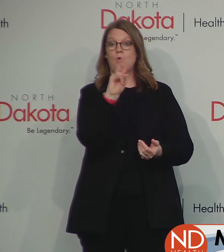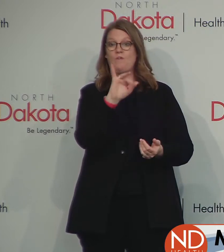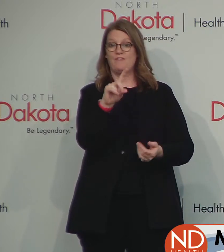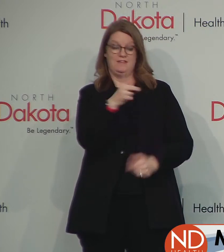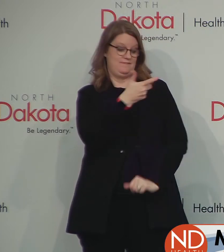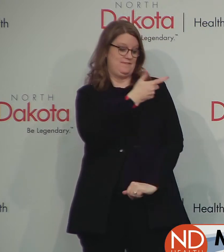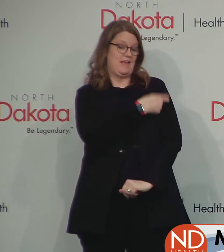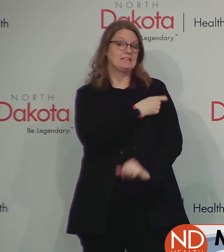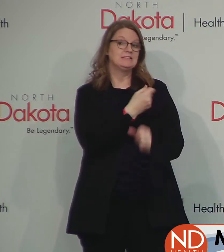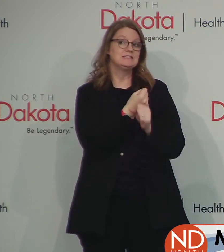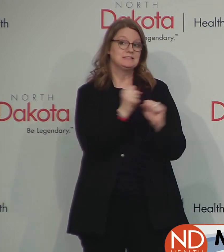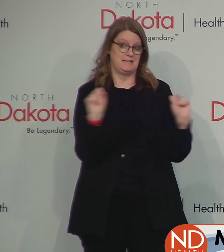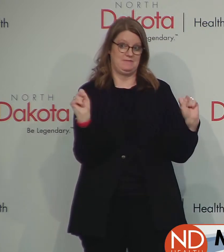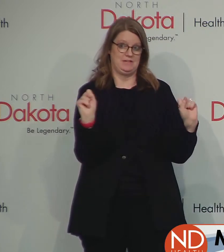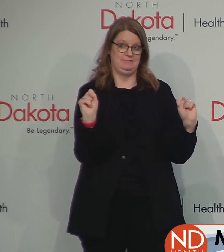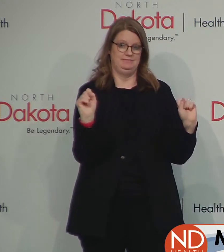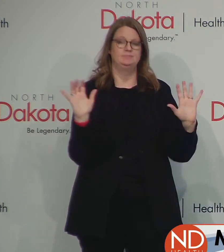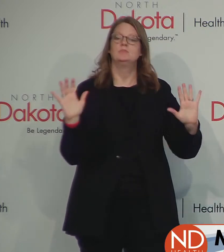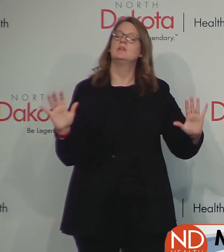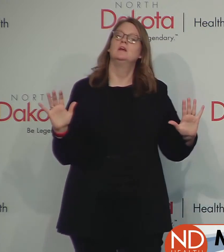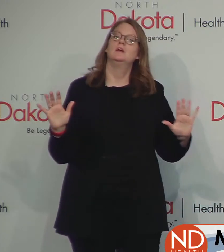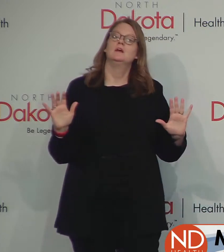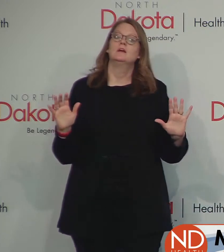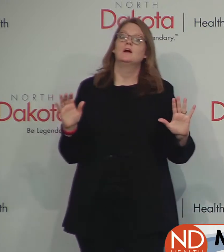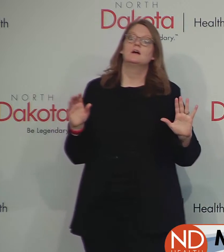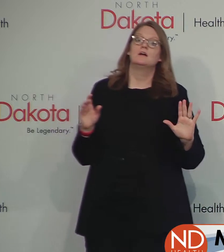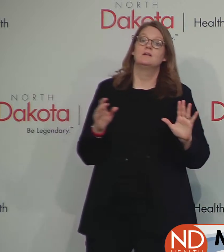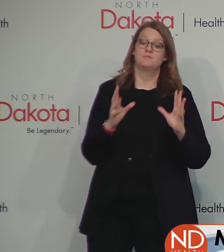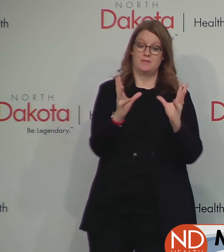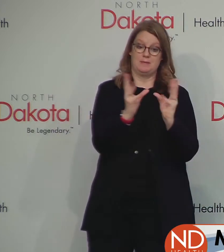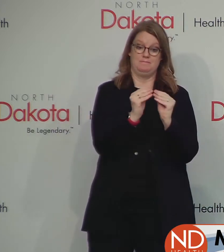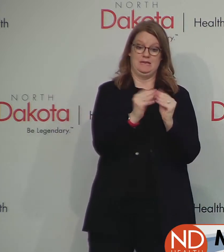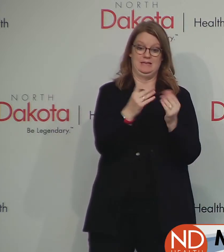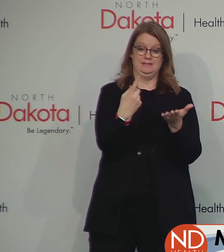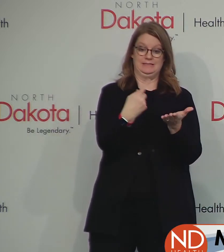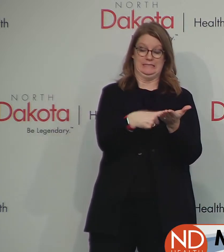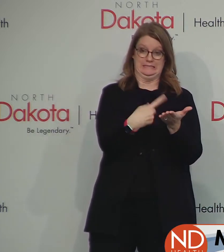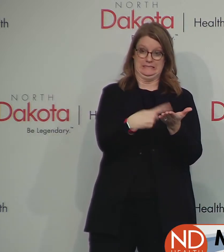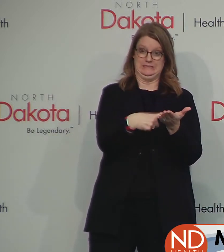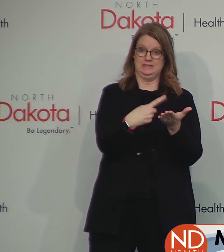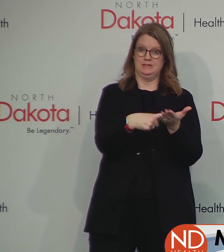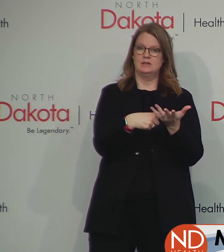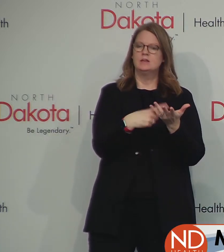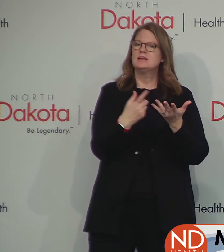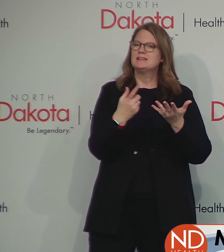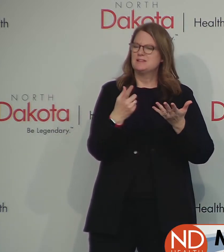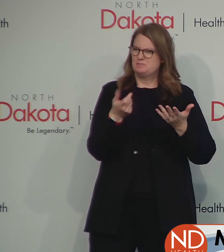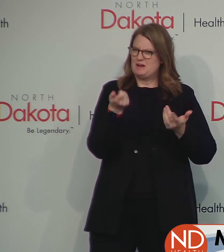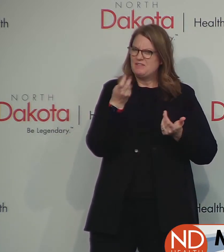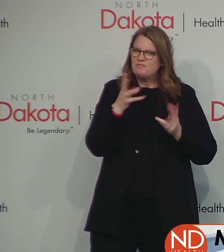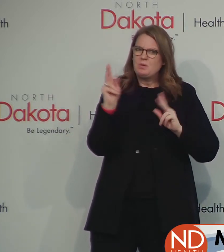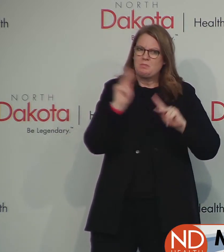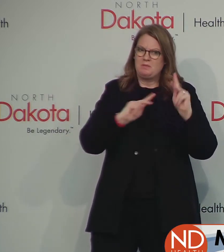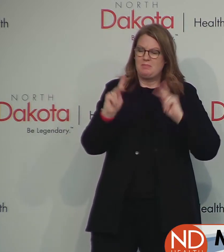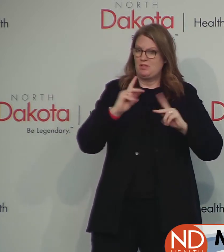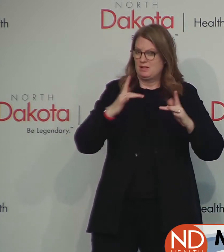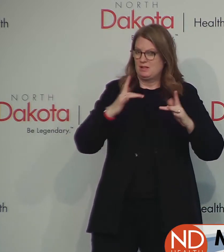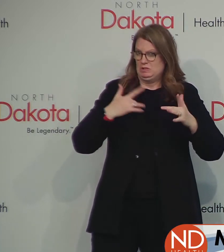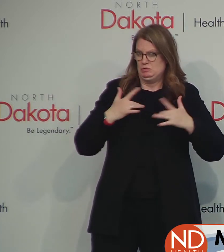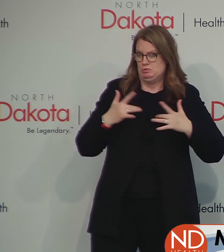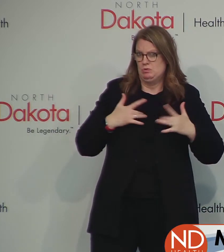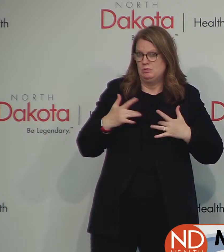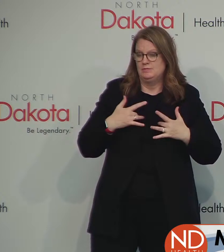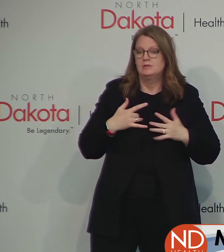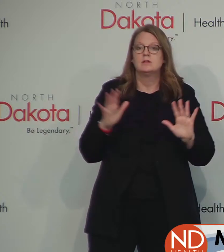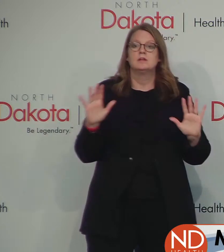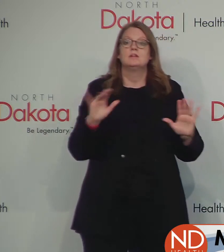safety. And I just wanted to mention some of the highlights from the meeting, because I think there has been some concern about vaccine safety. The